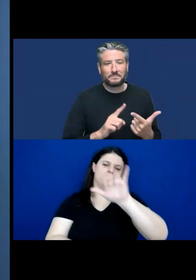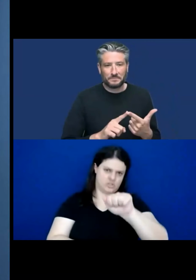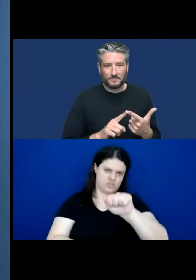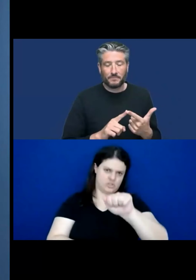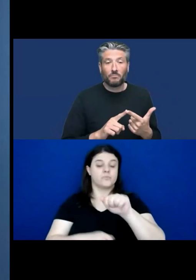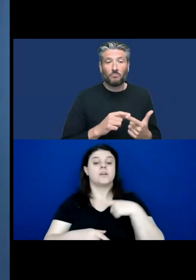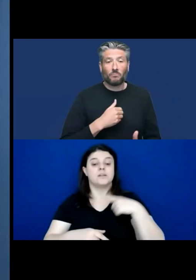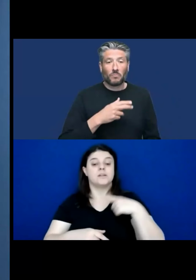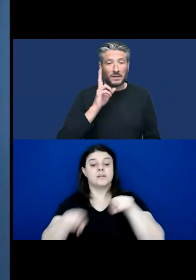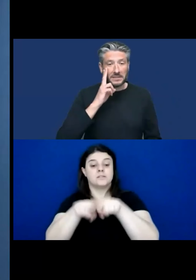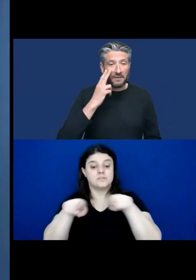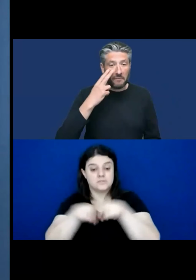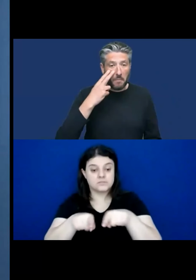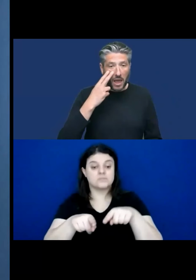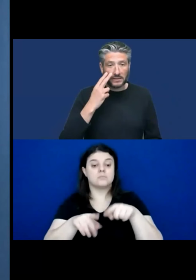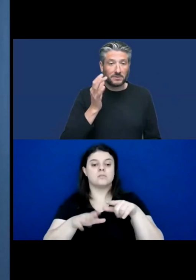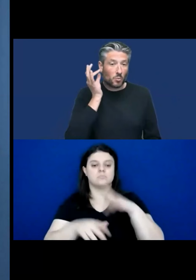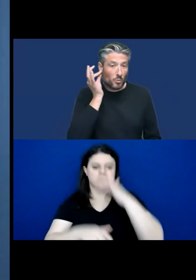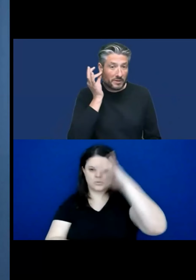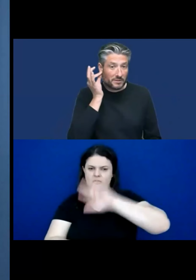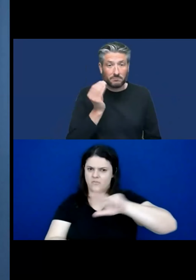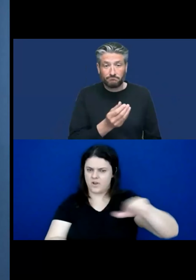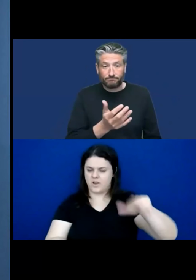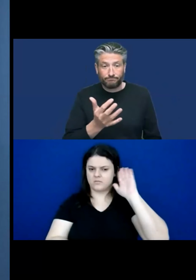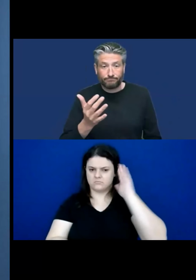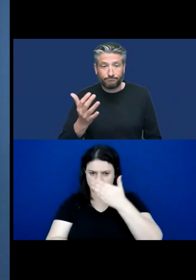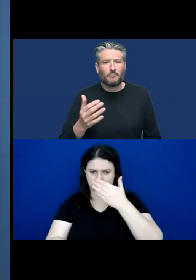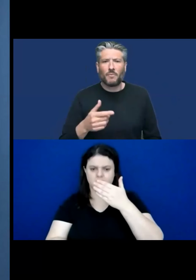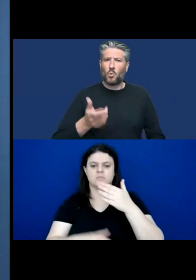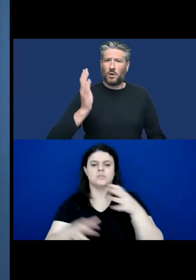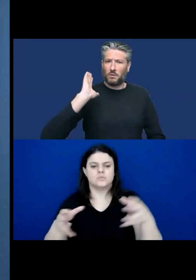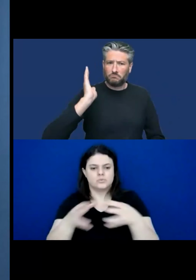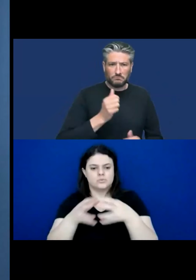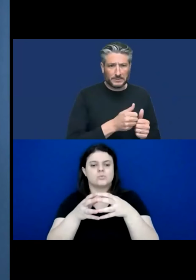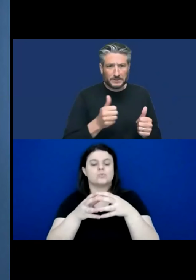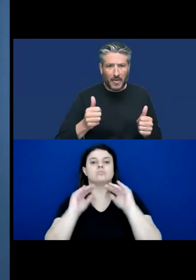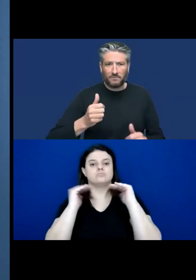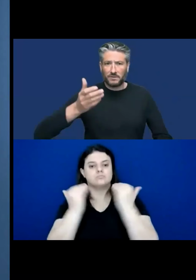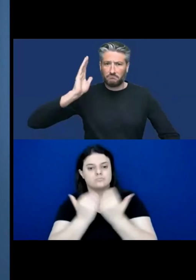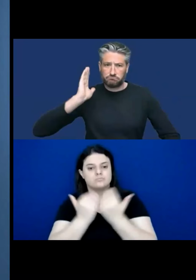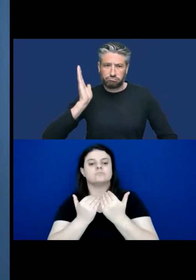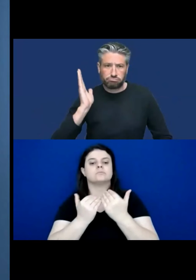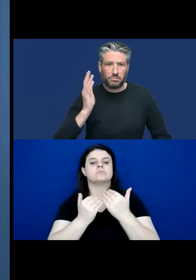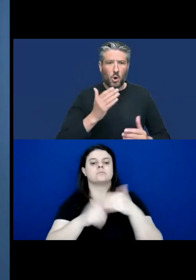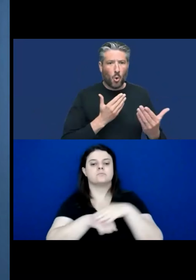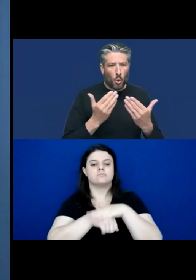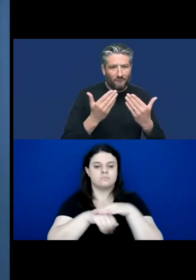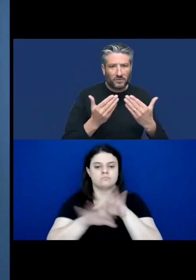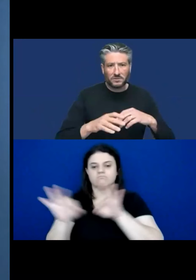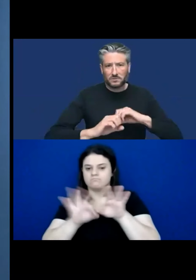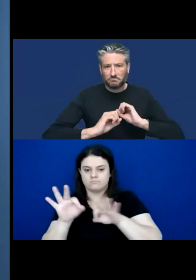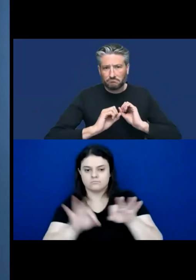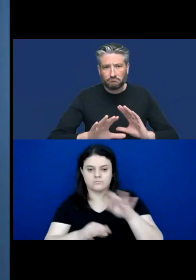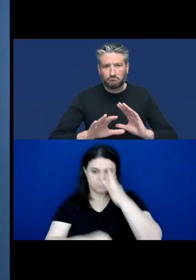We have had many deafblind women already talking on some conferences and forum of women with disabilities